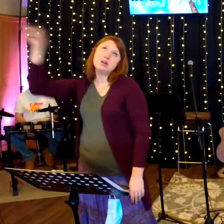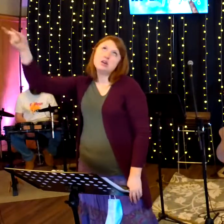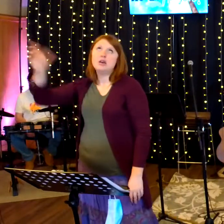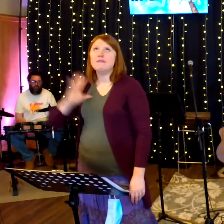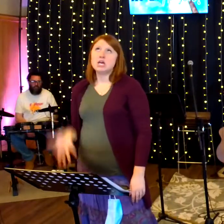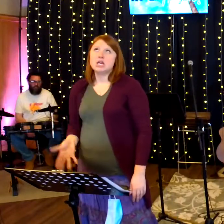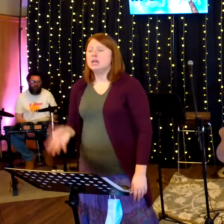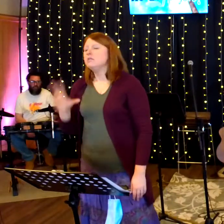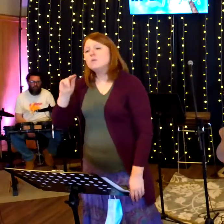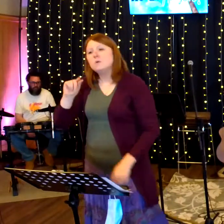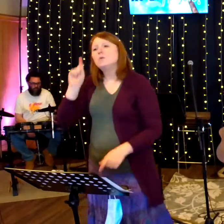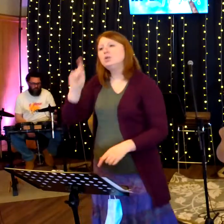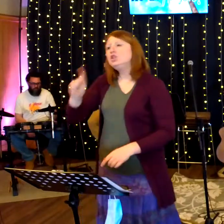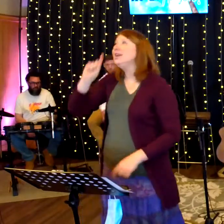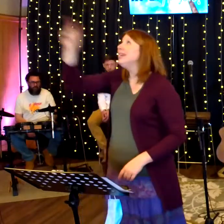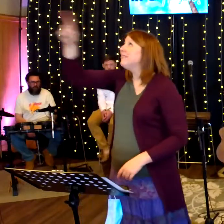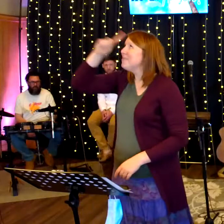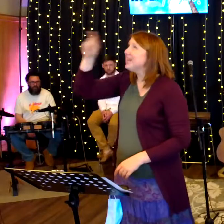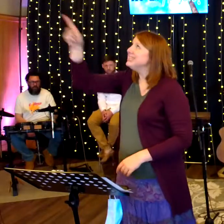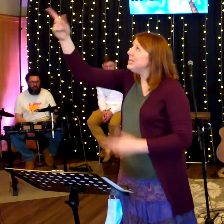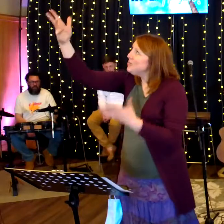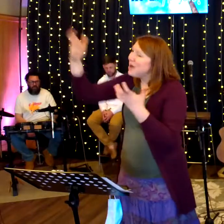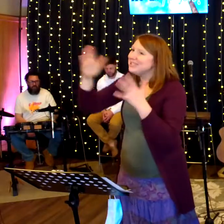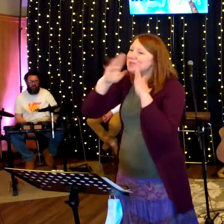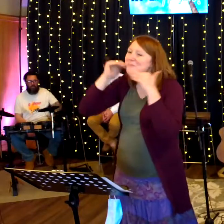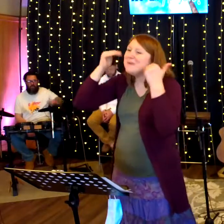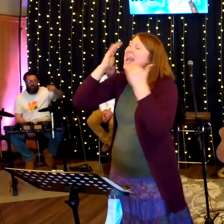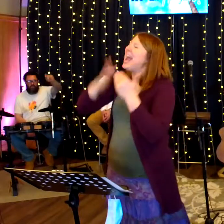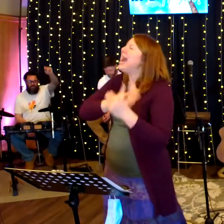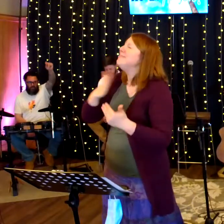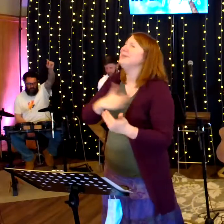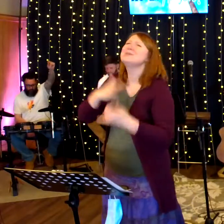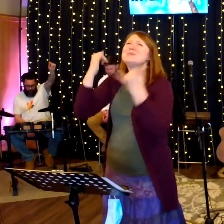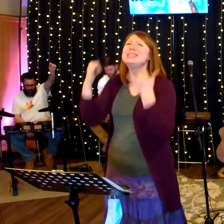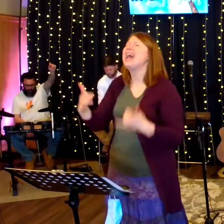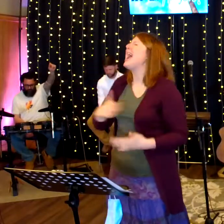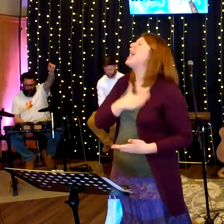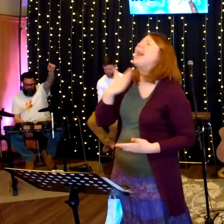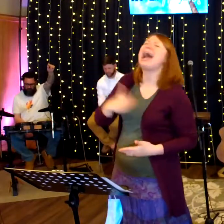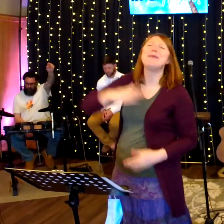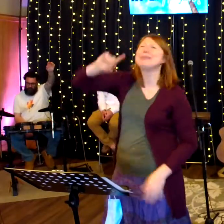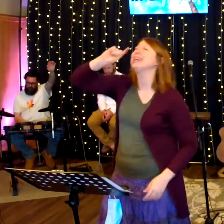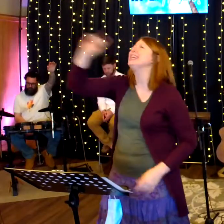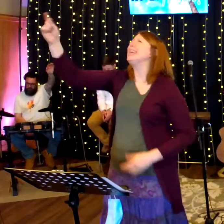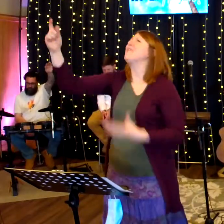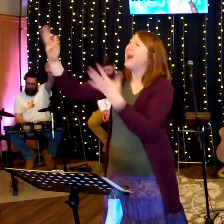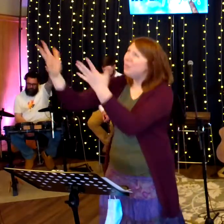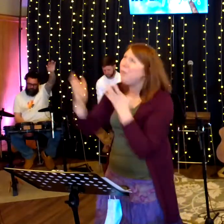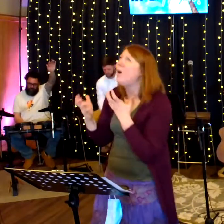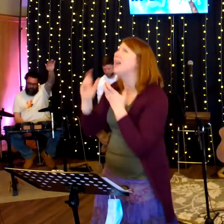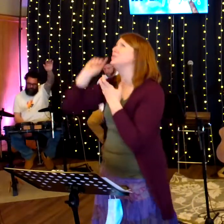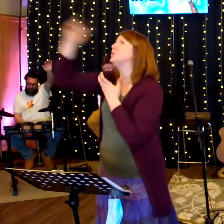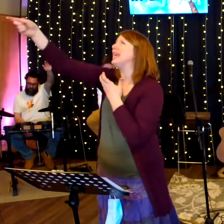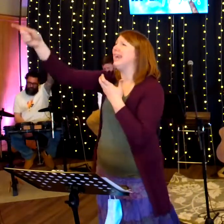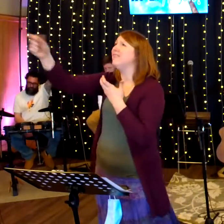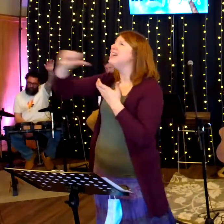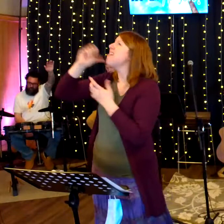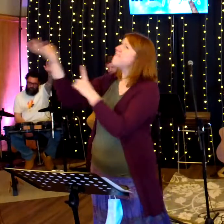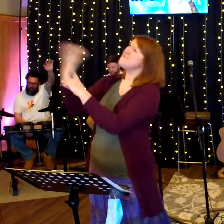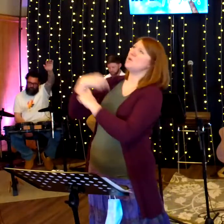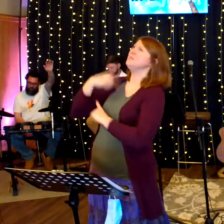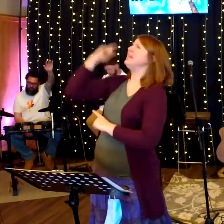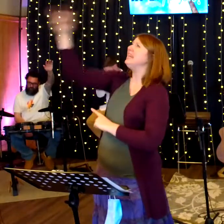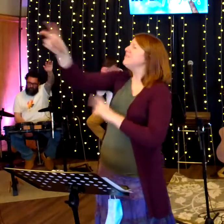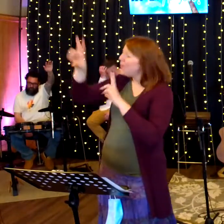for God loves a cheerful giver. And so this morning, Lord God, we give to you cheerfully. God, we come and we are supporting our church